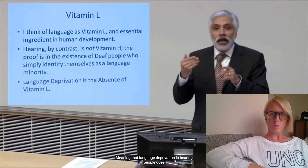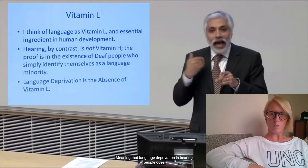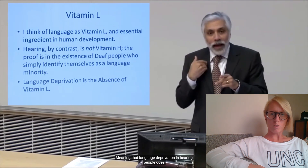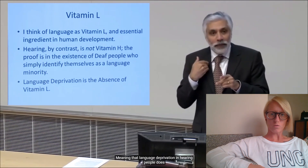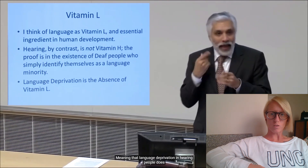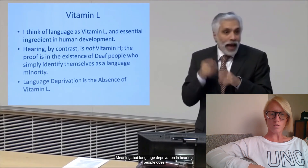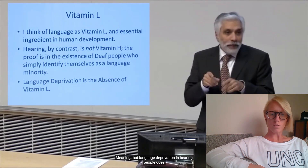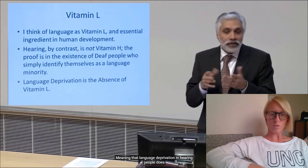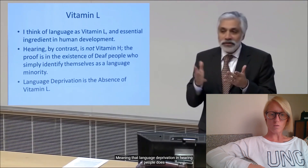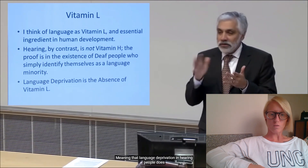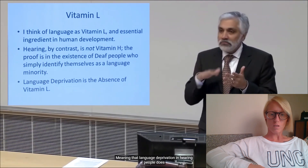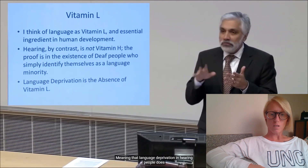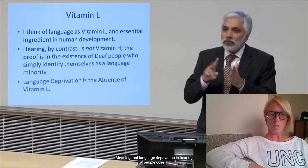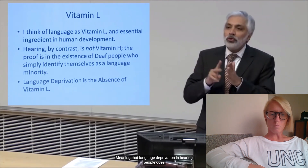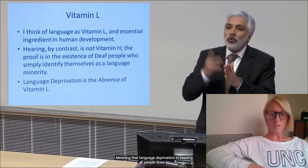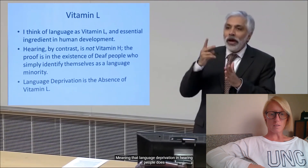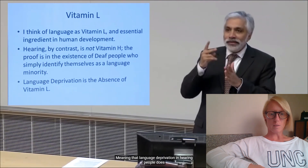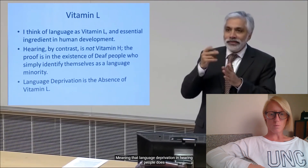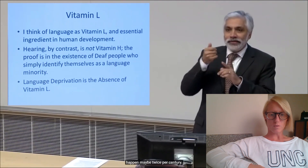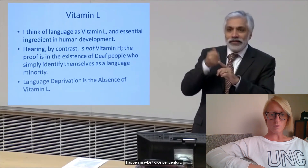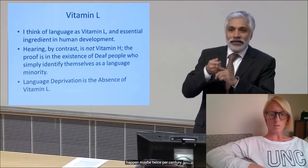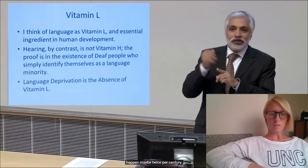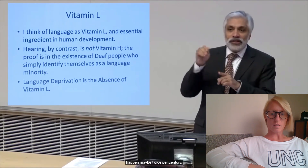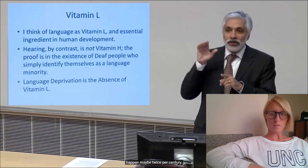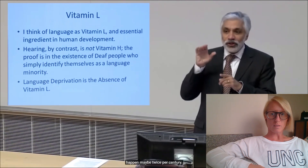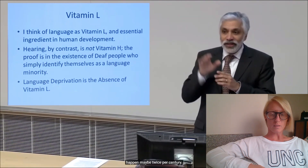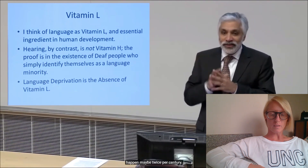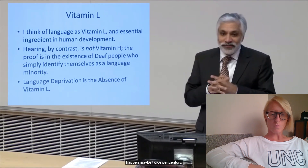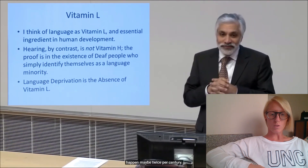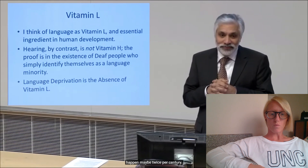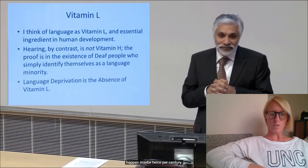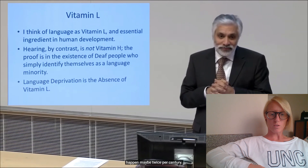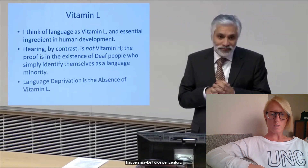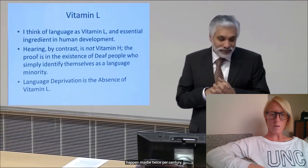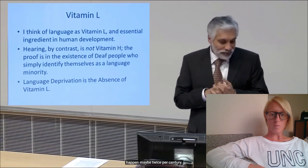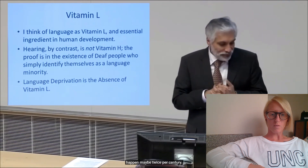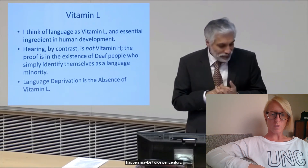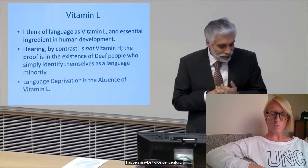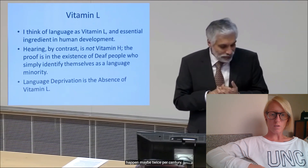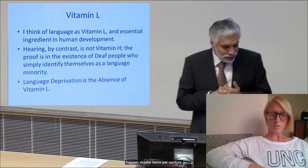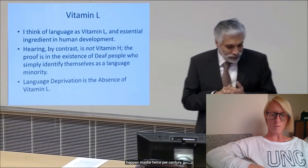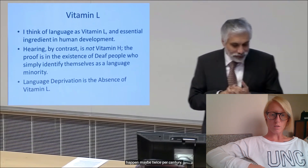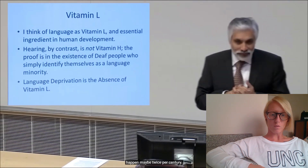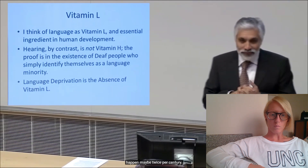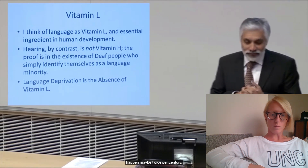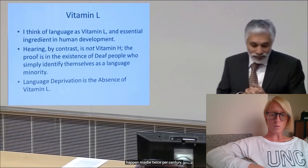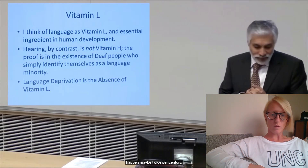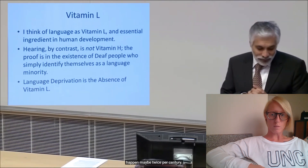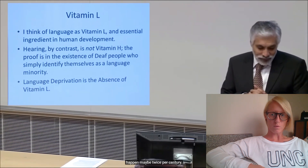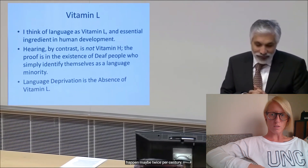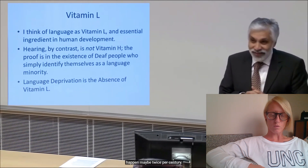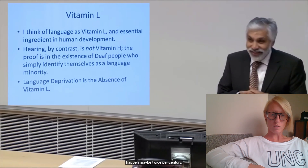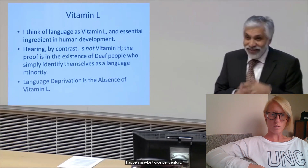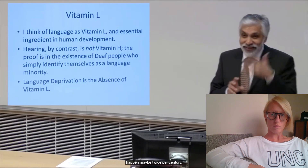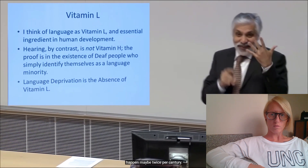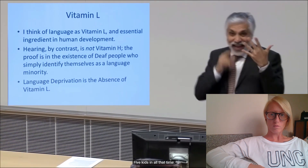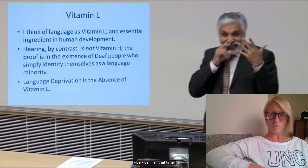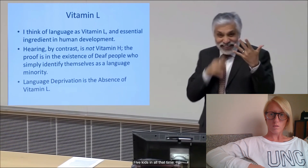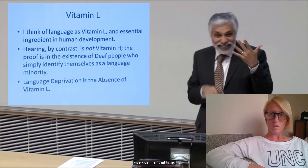language deprivation in hearing people does happen, maybe twice per century.